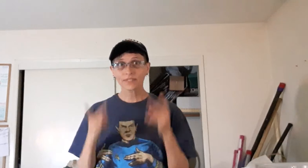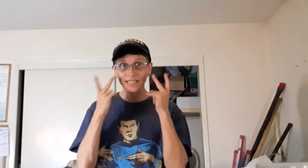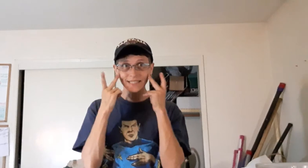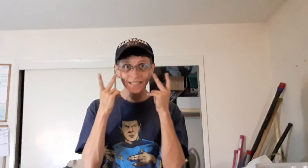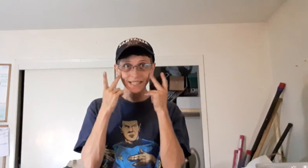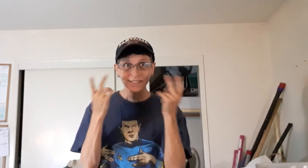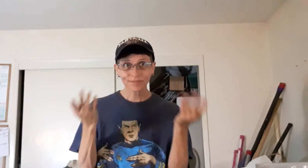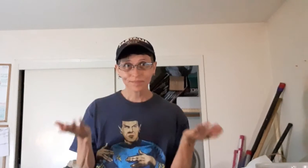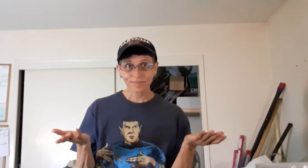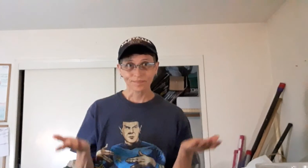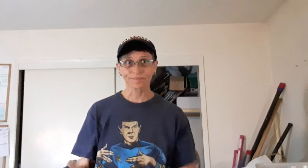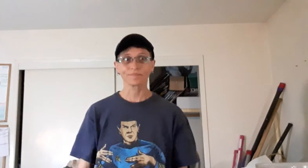See?